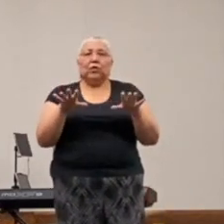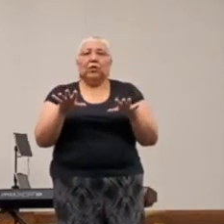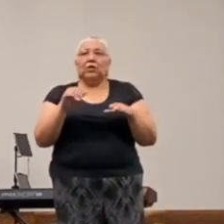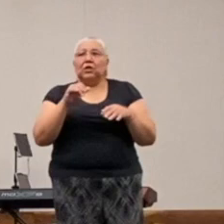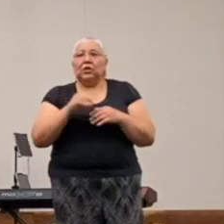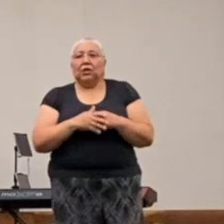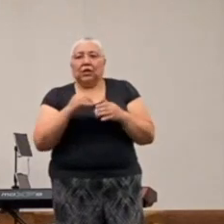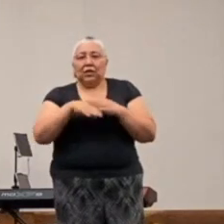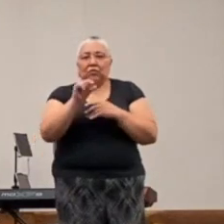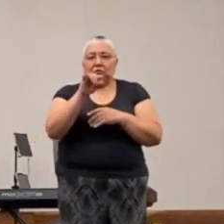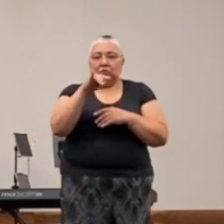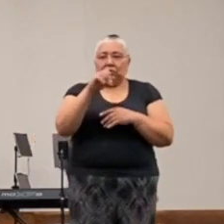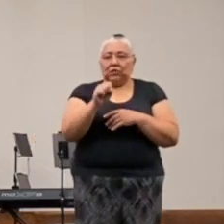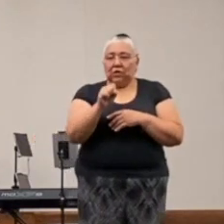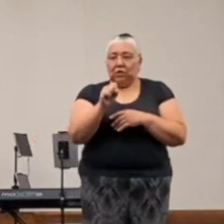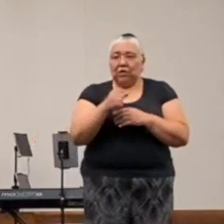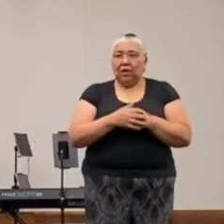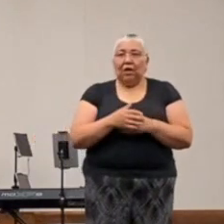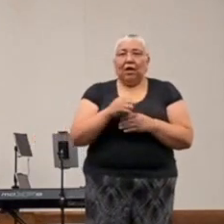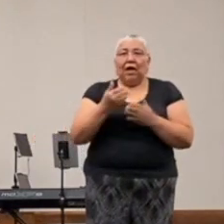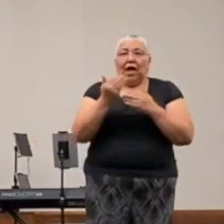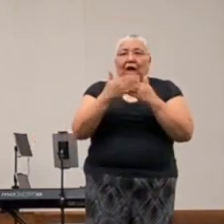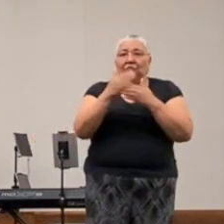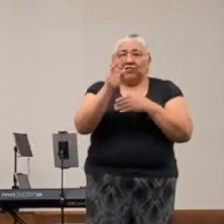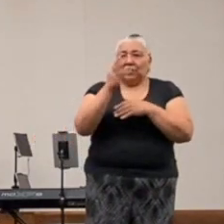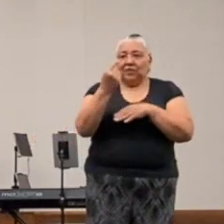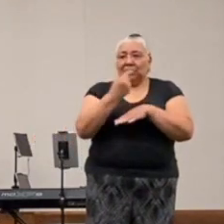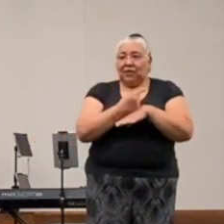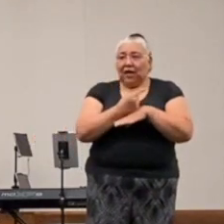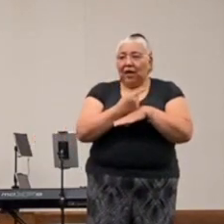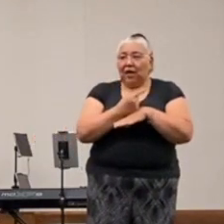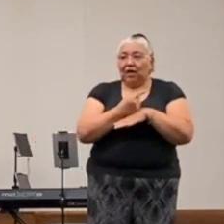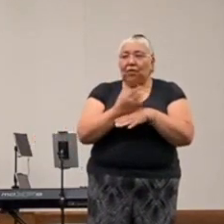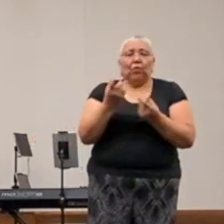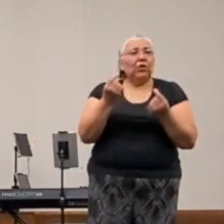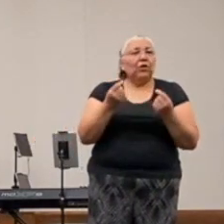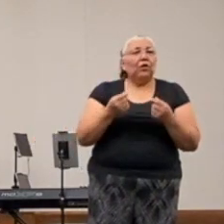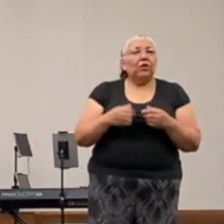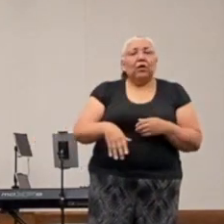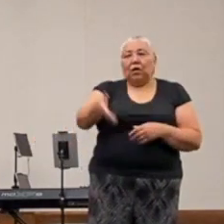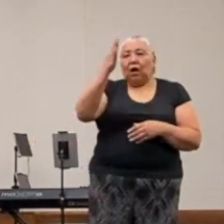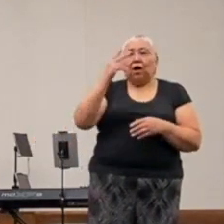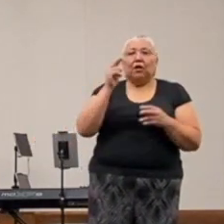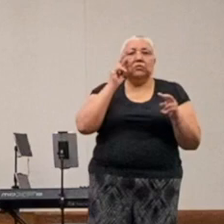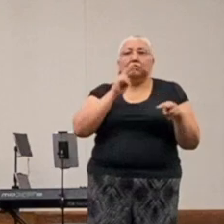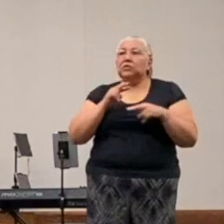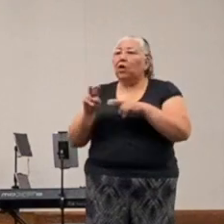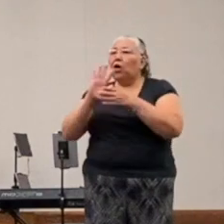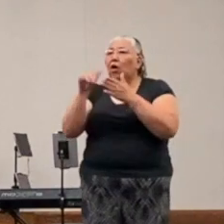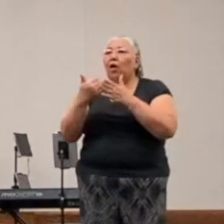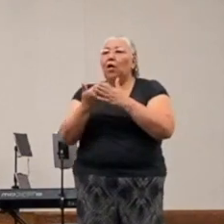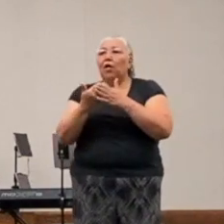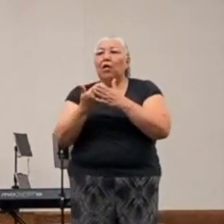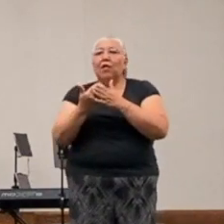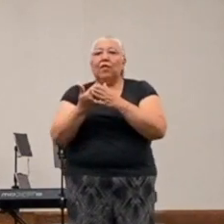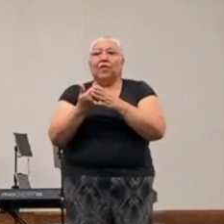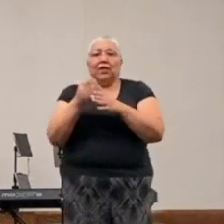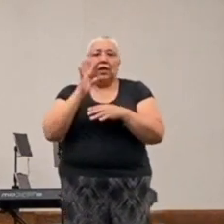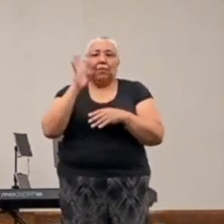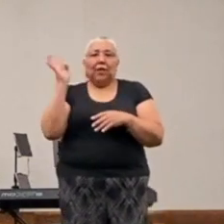in Genesis, right? After the sixth day, what did he do? He said, God saw all that he made, and it was